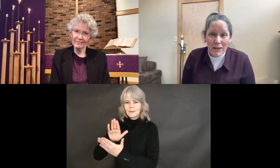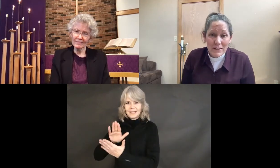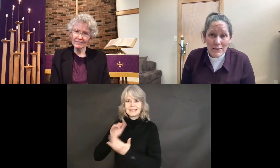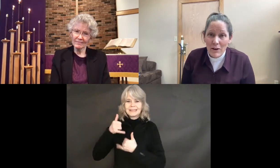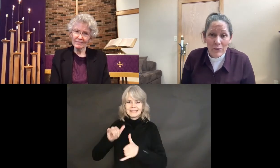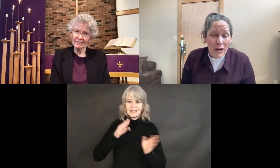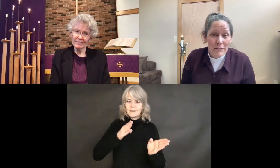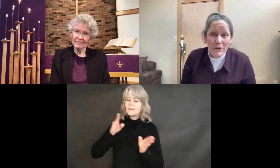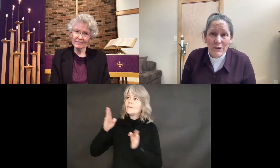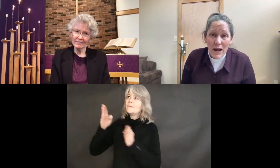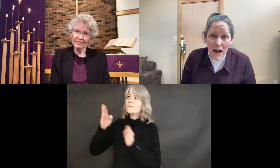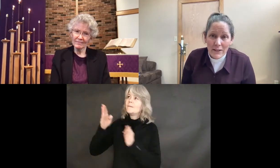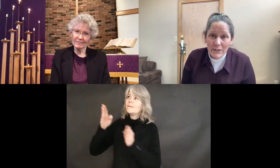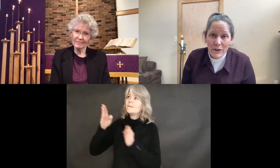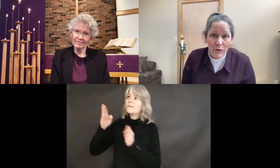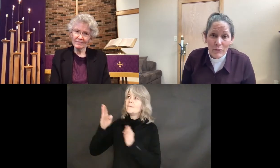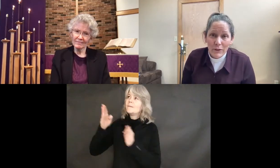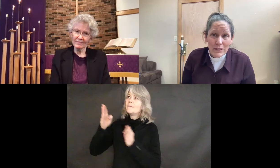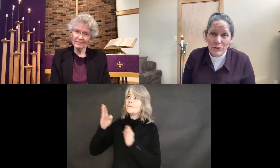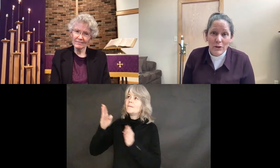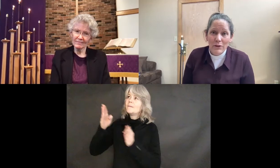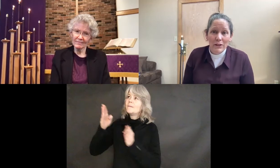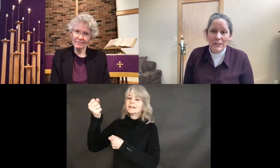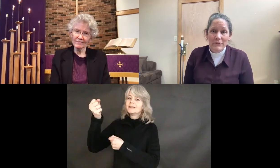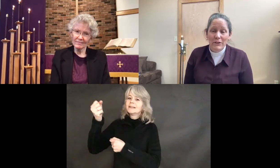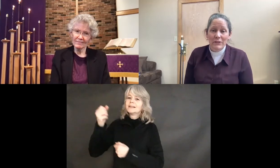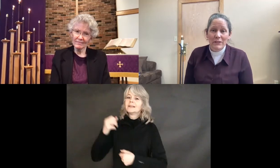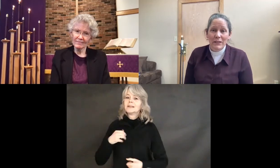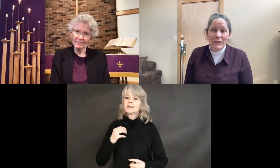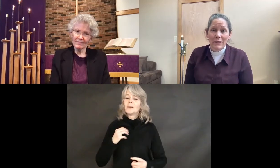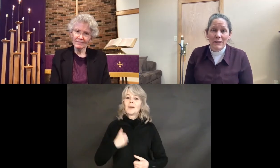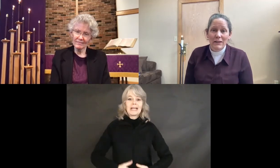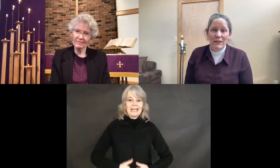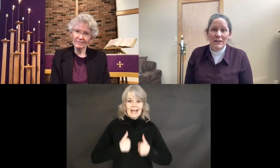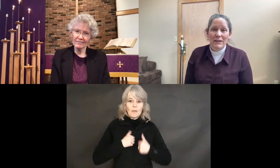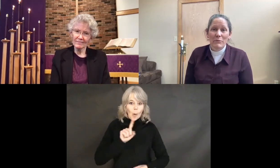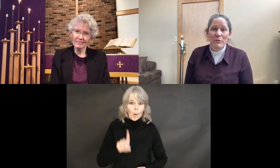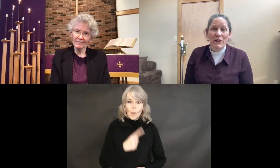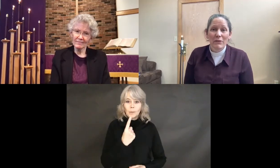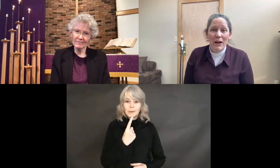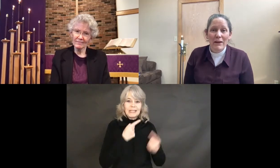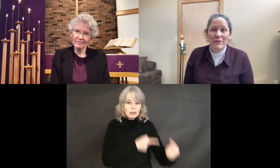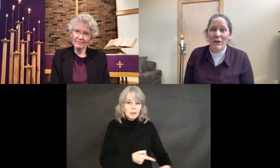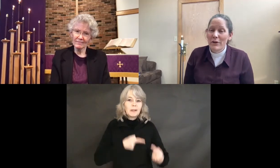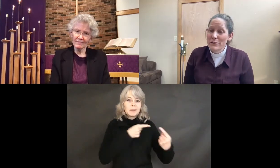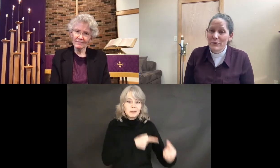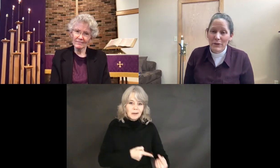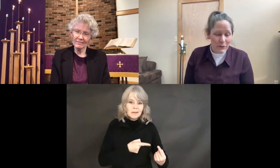because our lives are not only struggle and difficulty, but our lives also